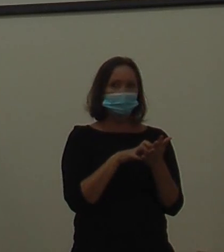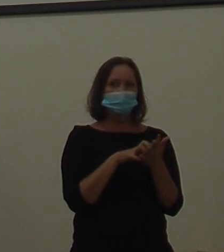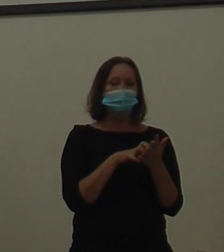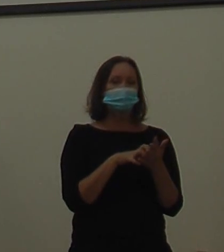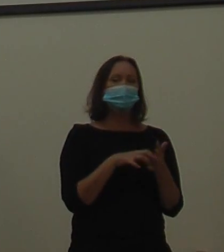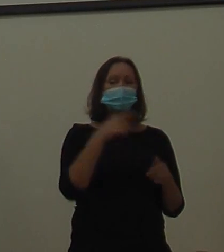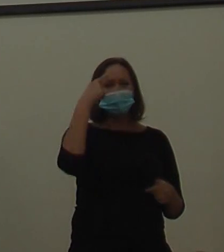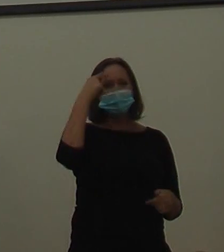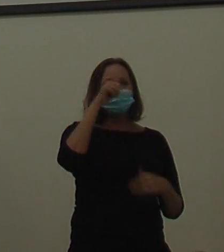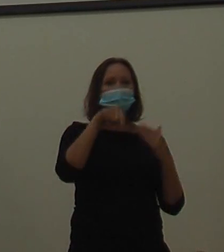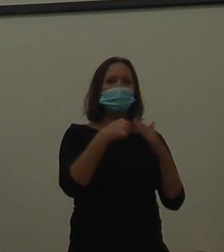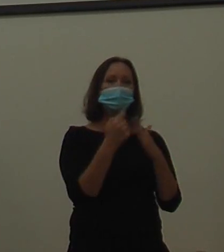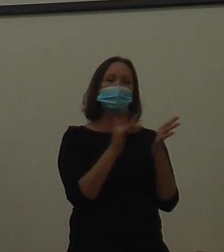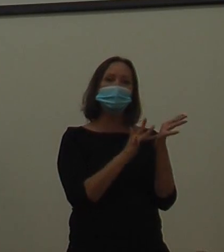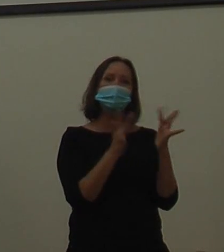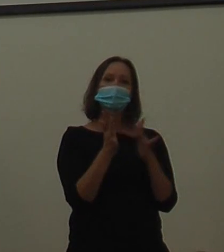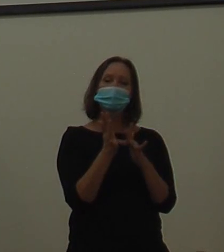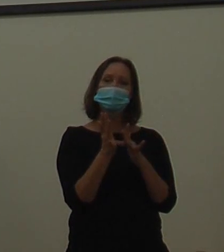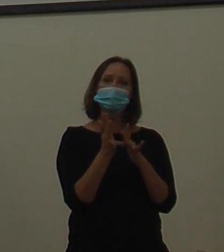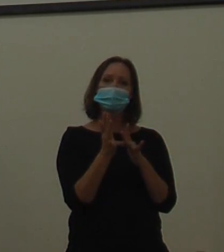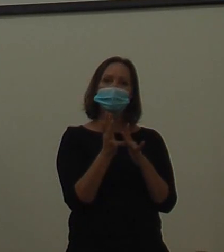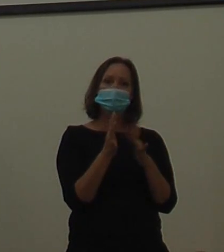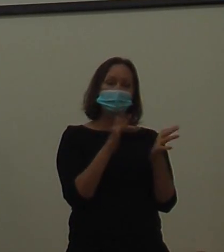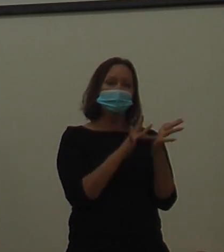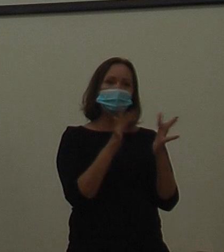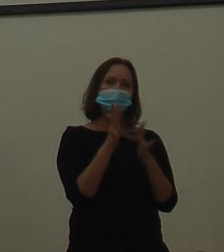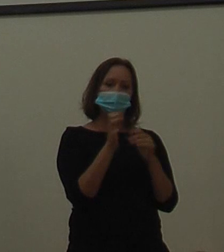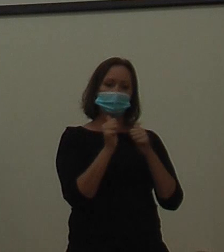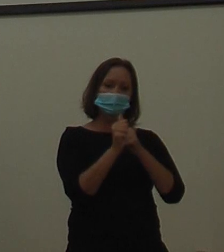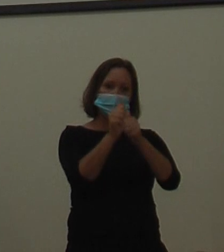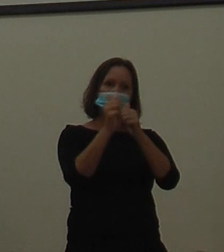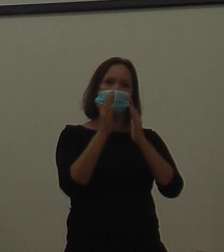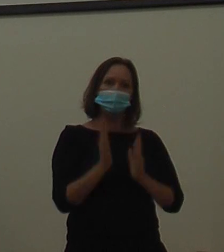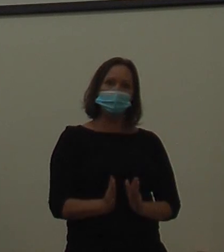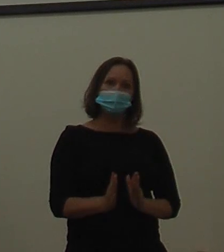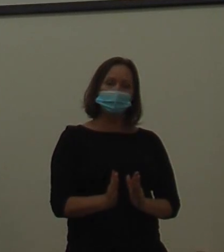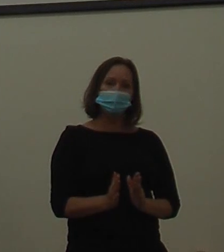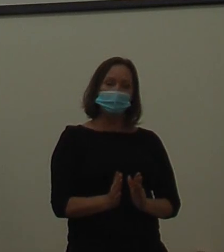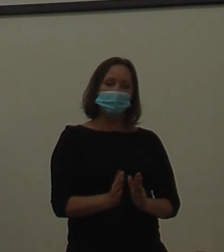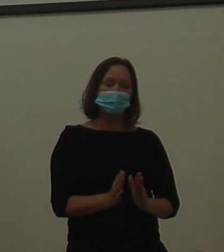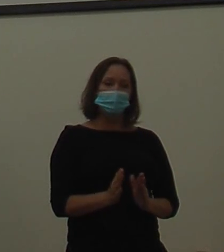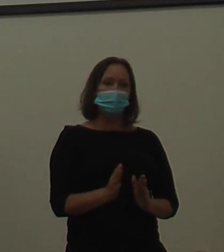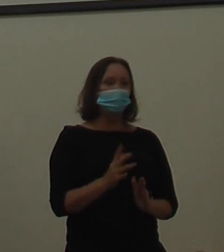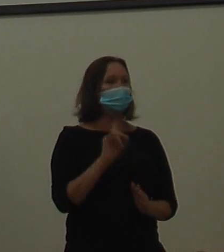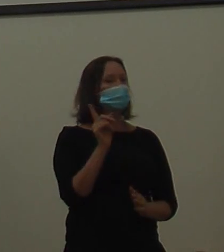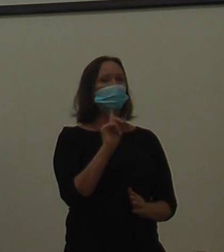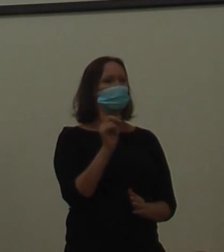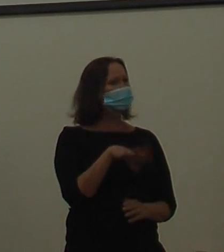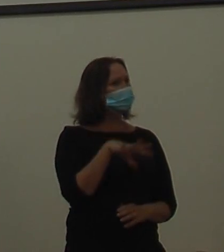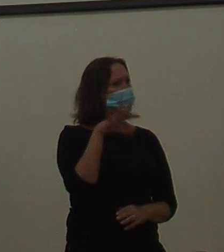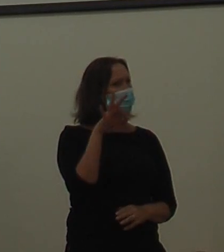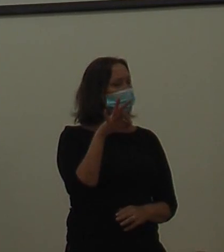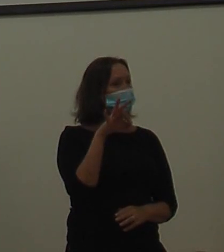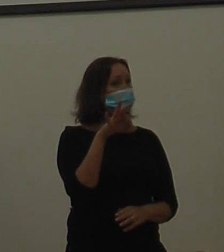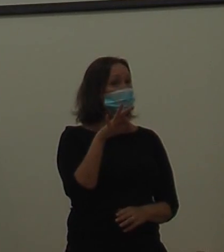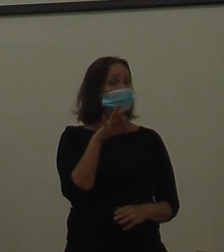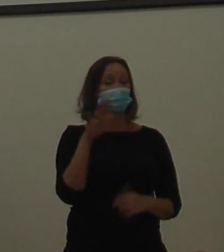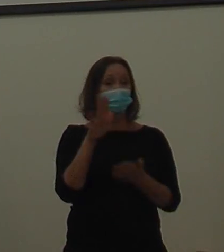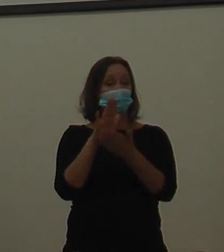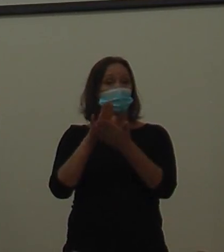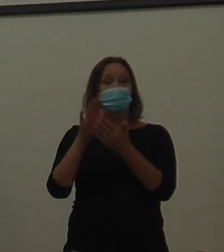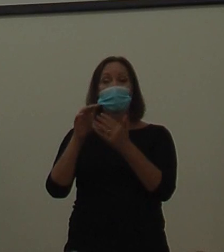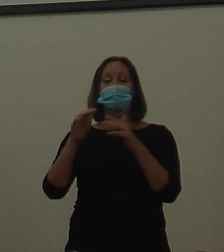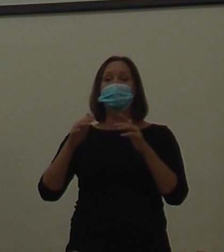called on his apostles. Where did he find his apostles? Did he stand outside the halls of learning